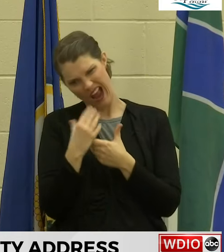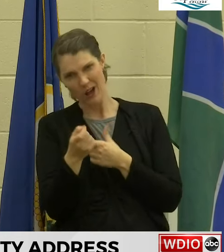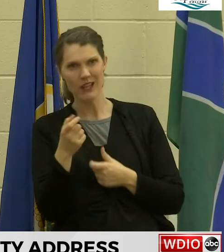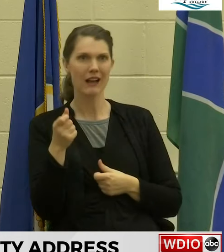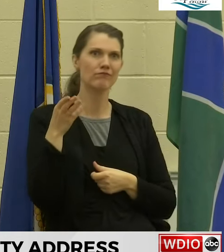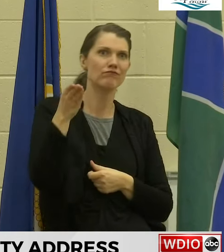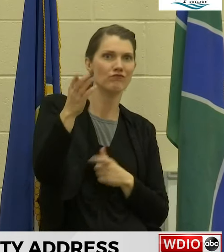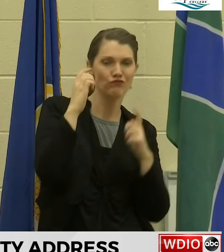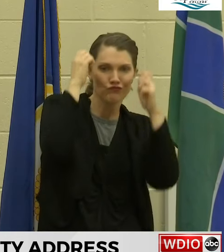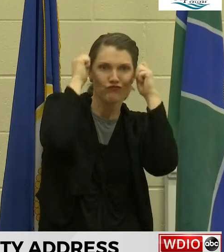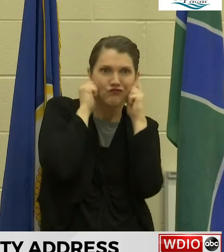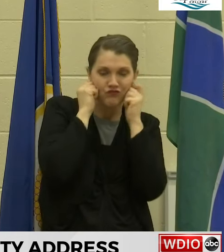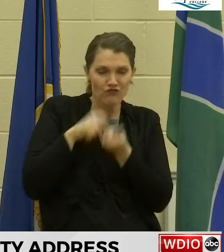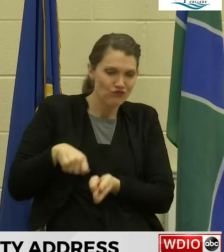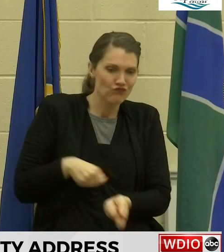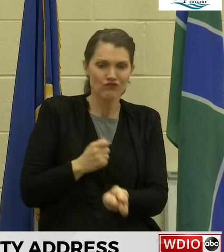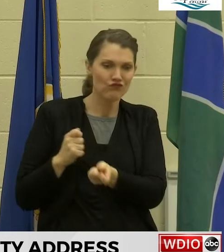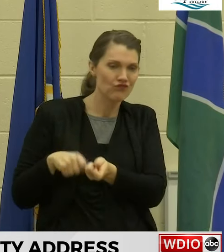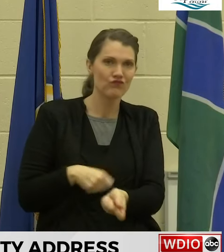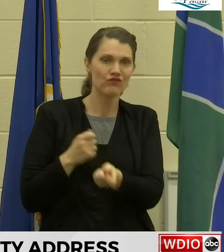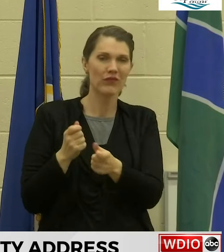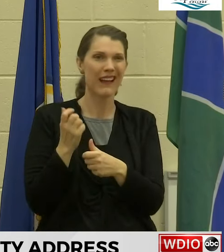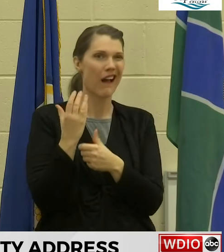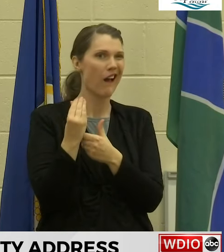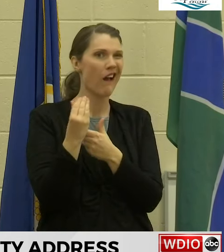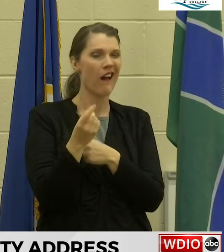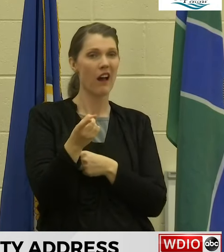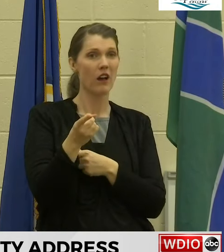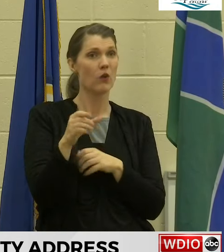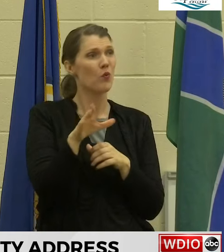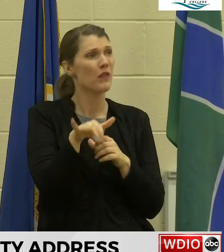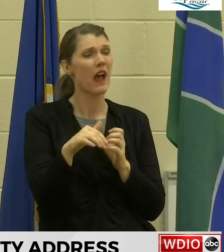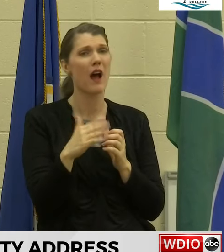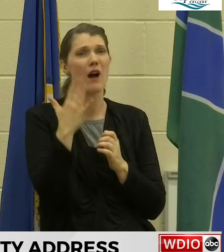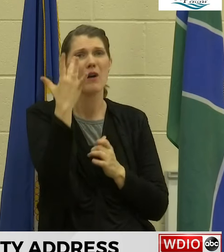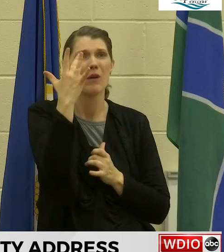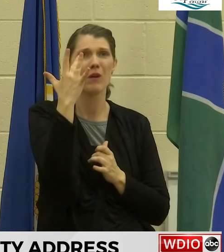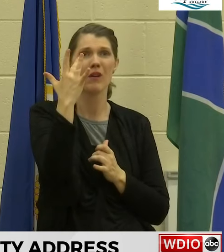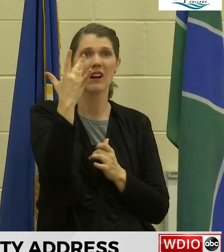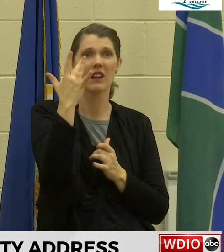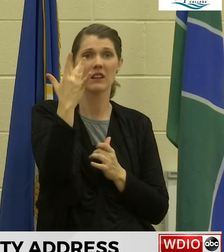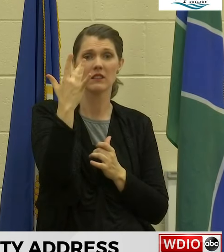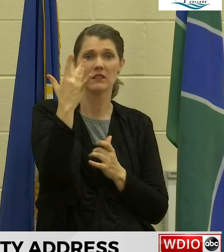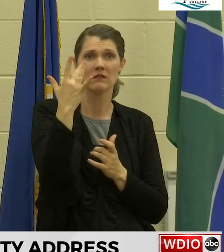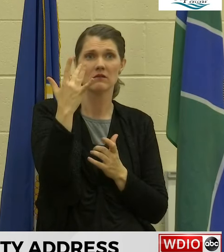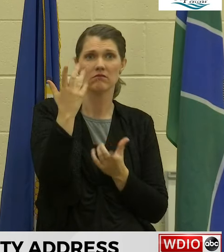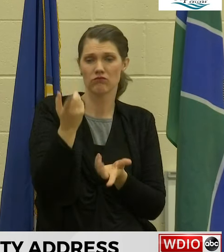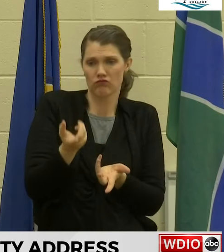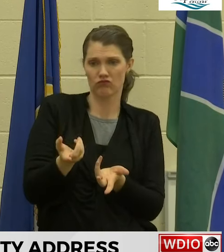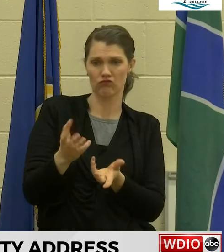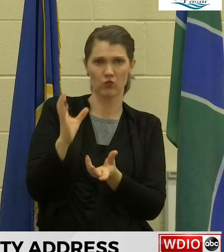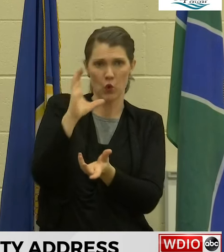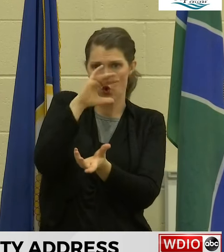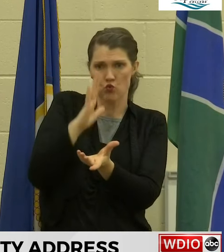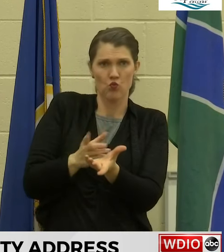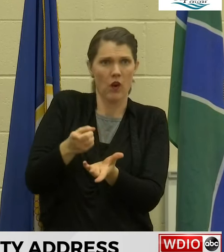our neighbors. We often do these acts of kindness just for complete strangers